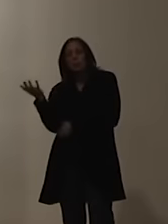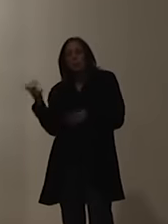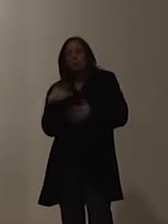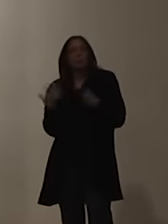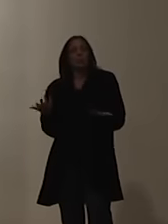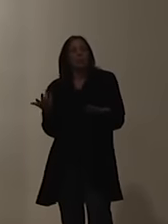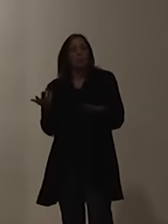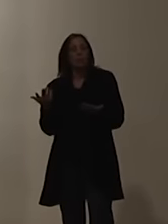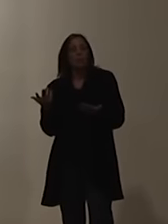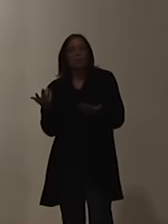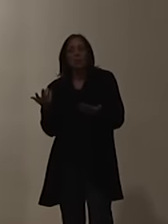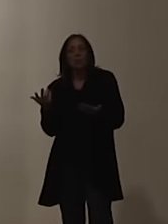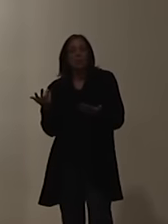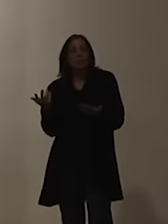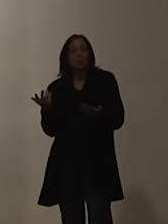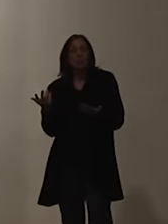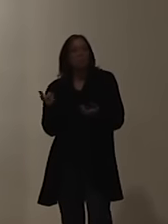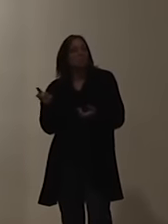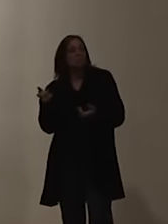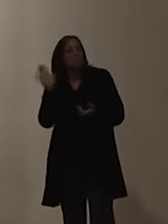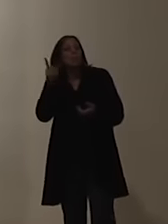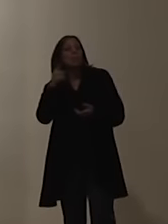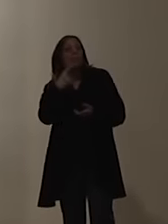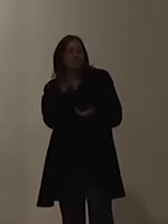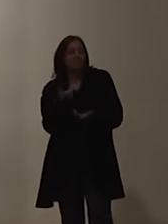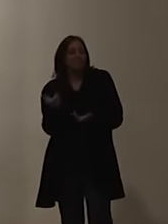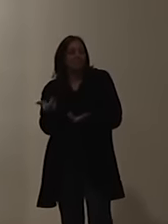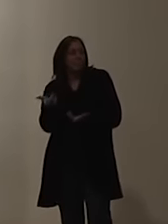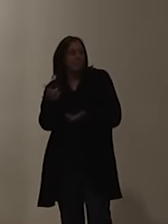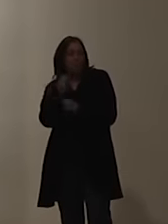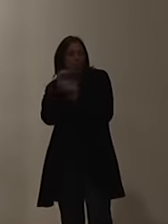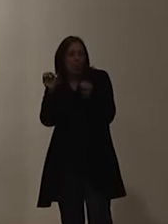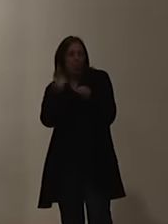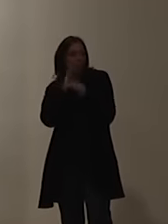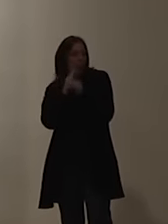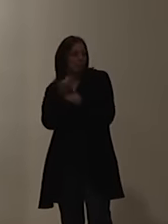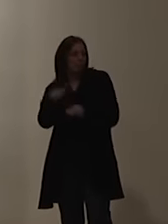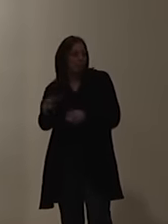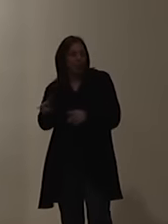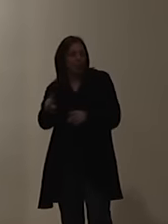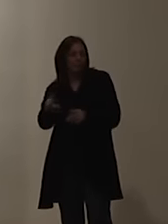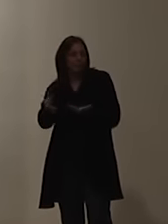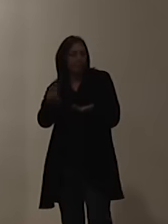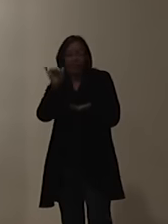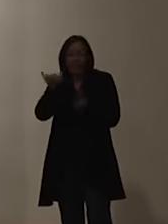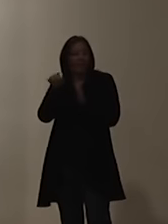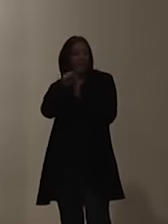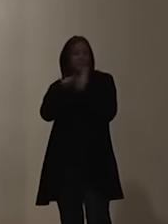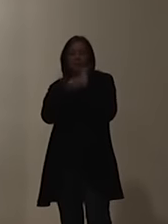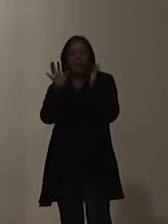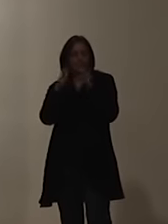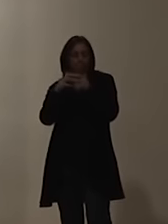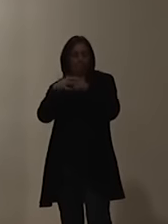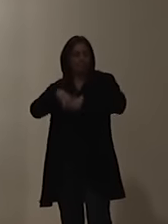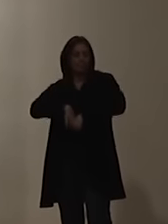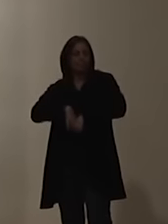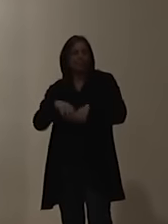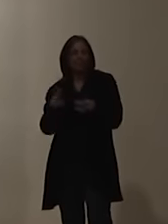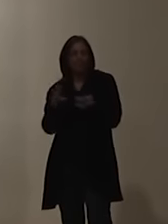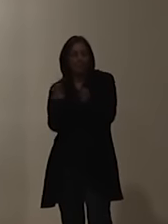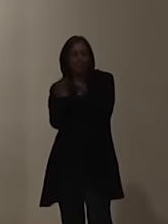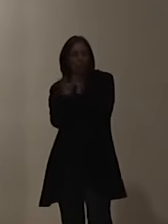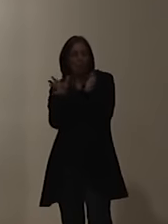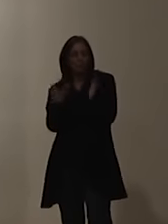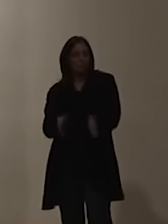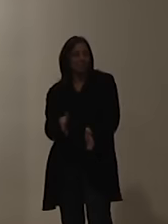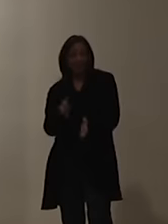would be, they'll never get over it. It's a failed state, a lost cause. I